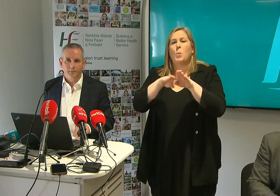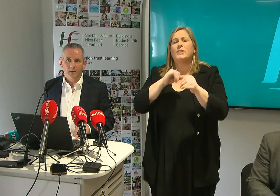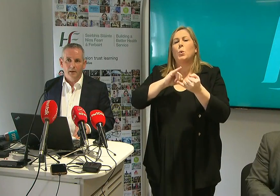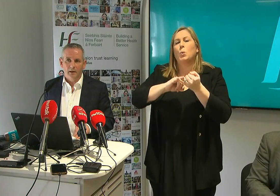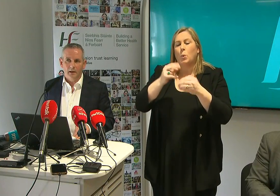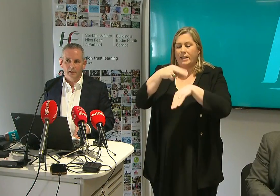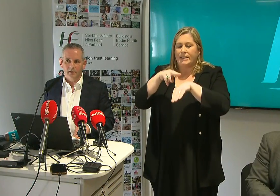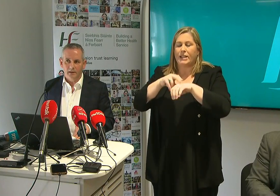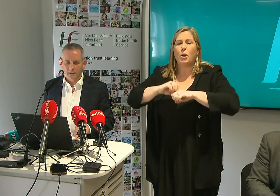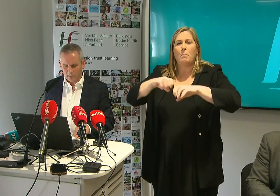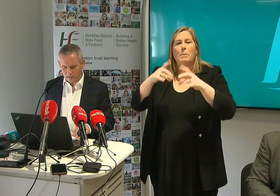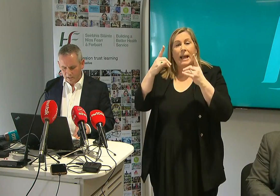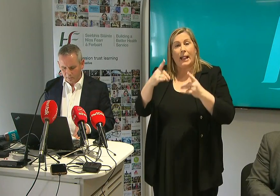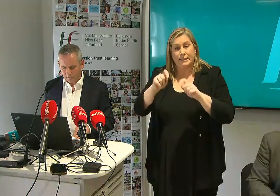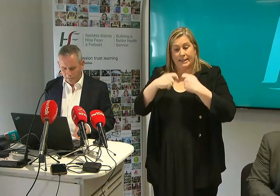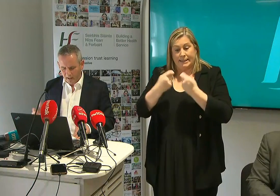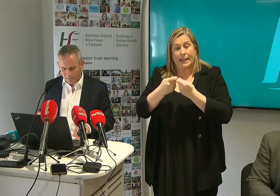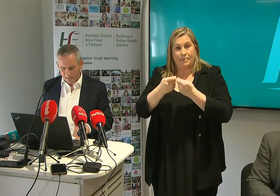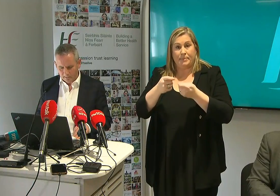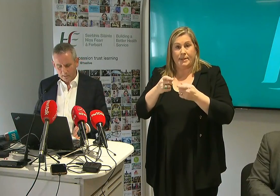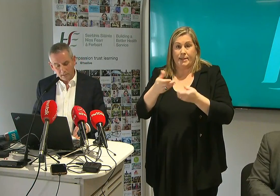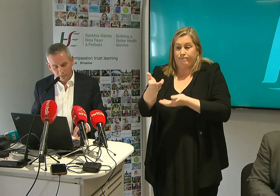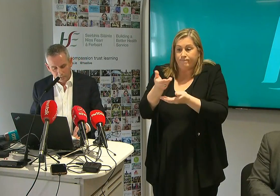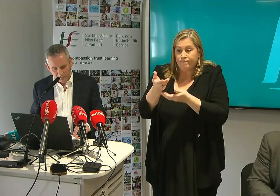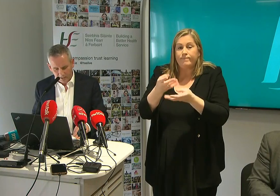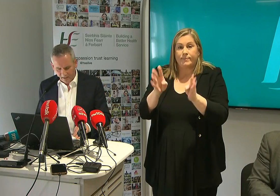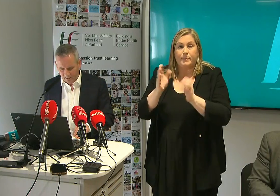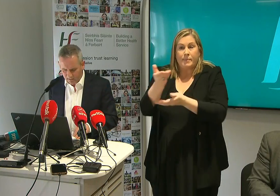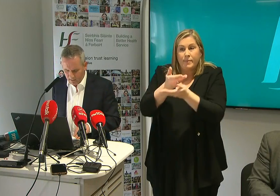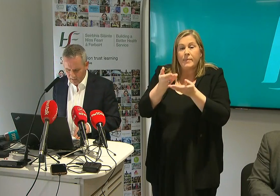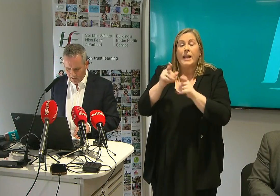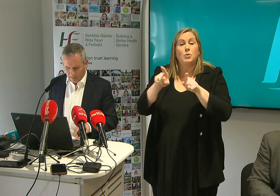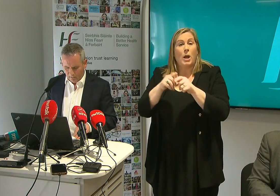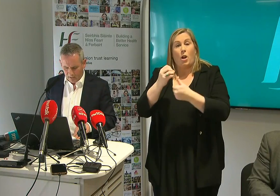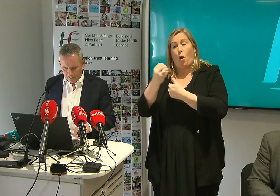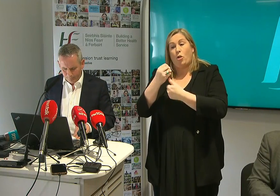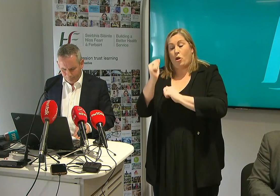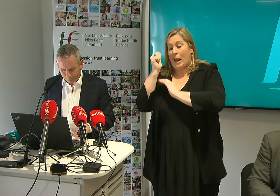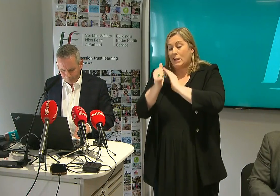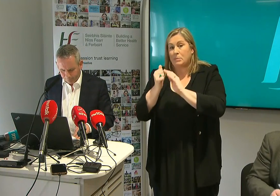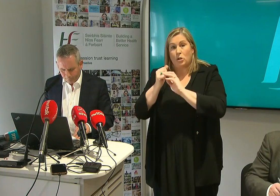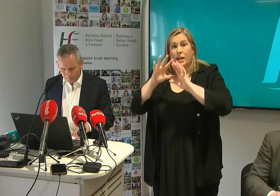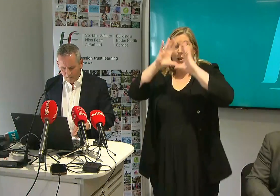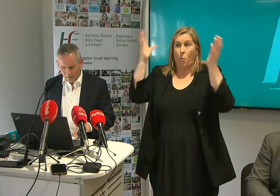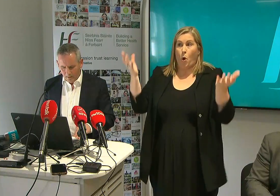teams, and indeed in consultation with other experts across the world and indeed in the UK.